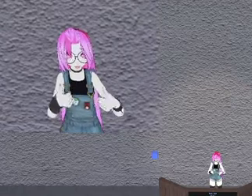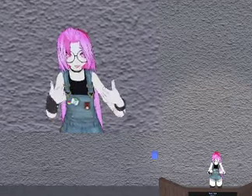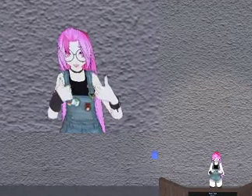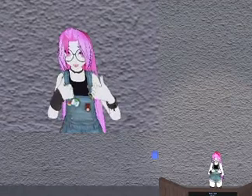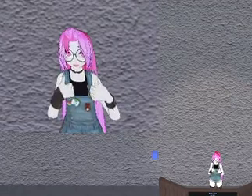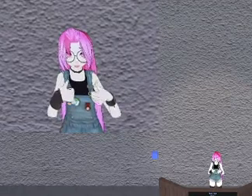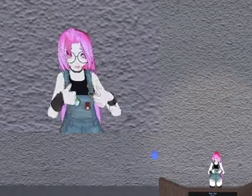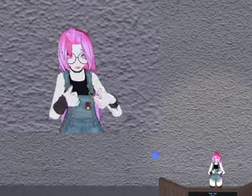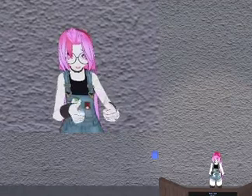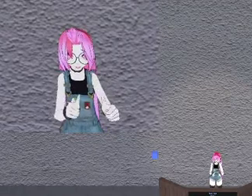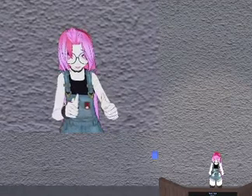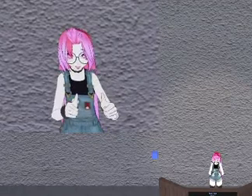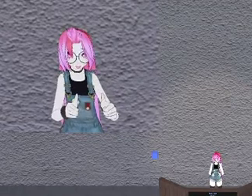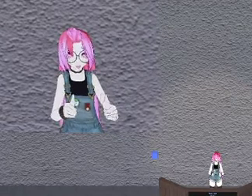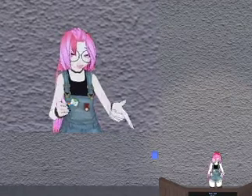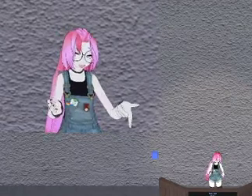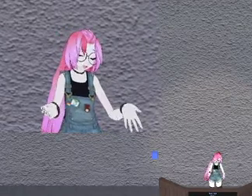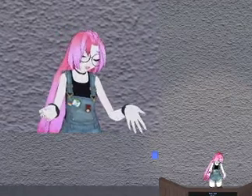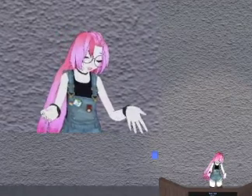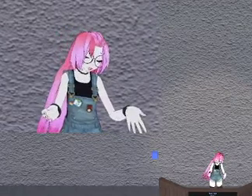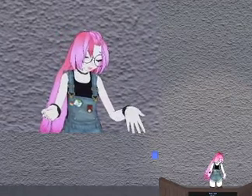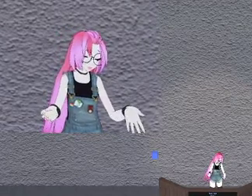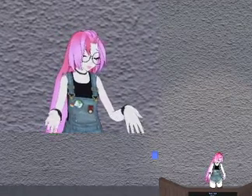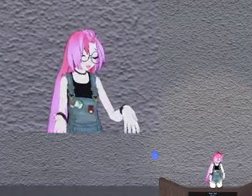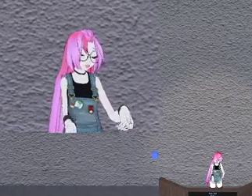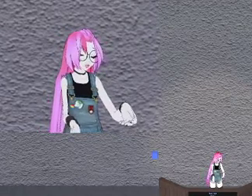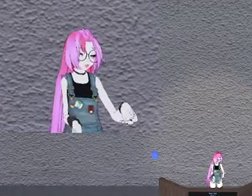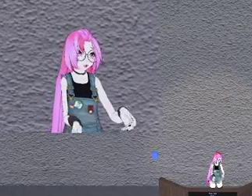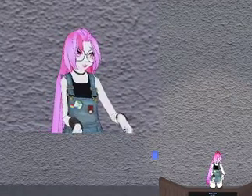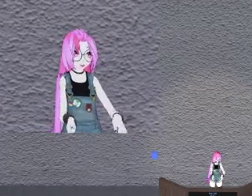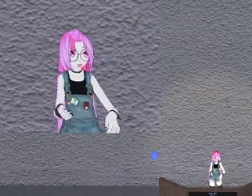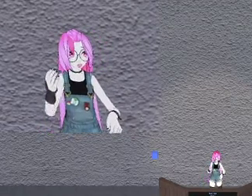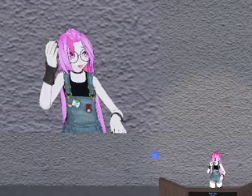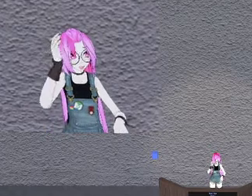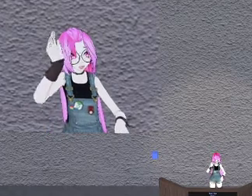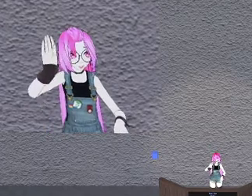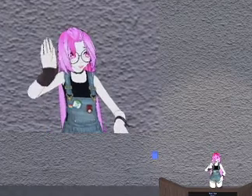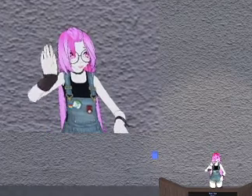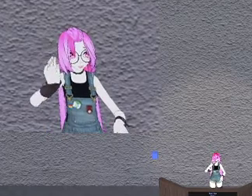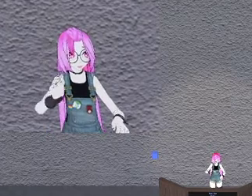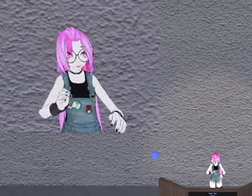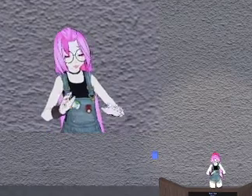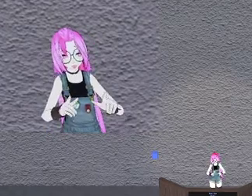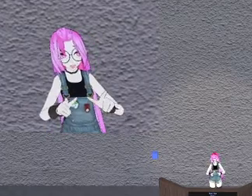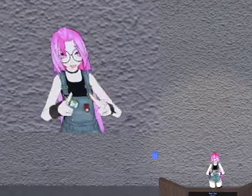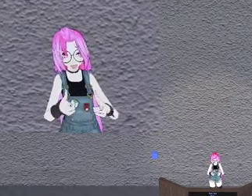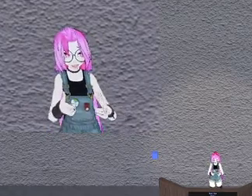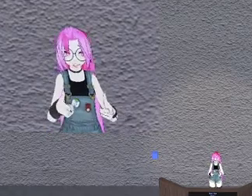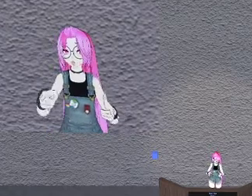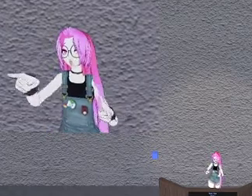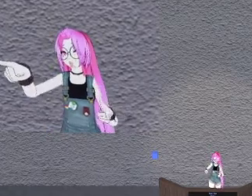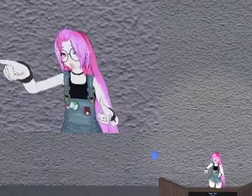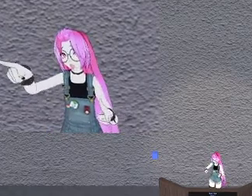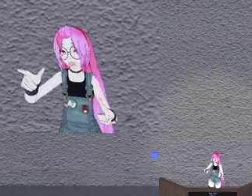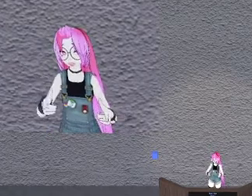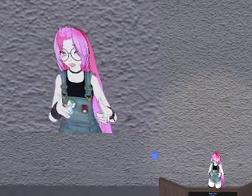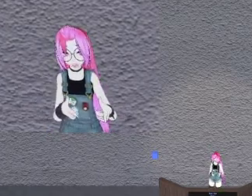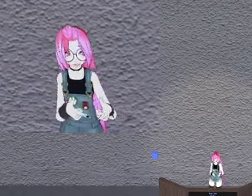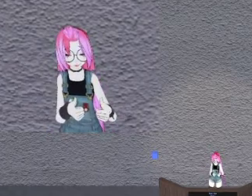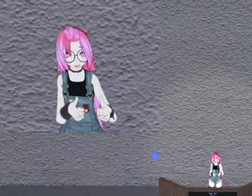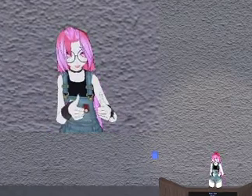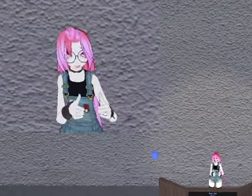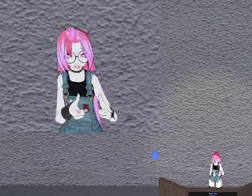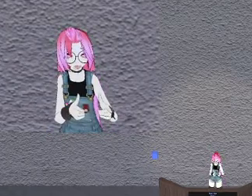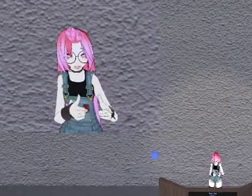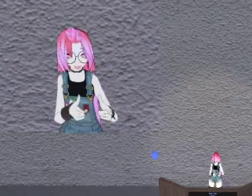like game, but it's like this way. I don't really like that. So I would say it's context. So, like Shaw was